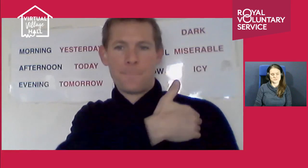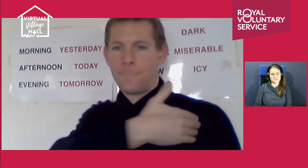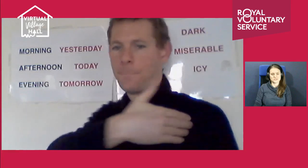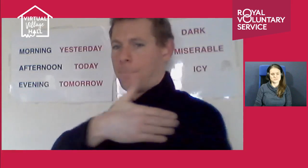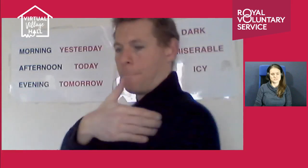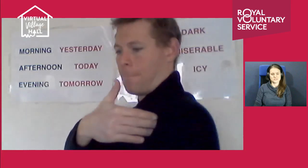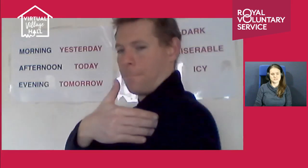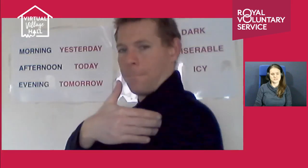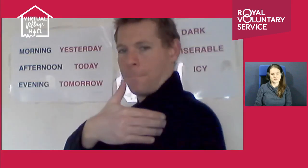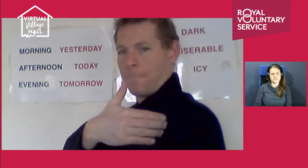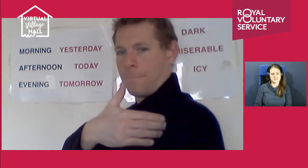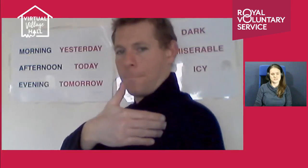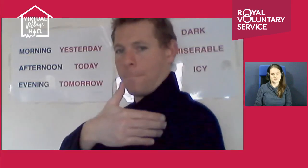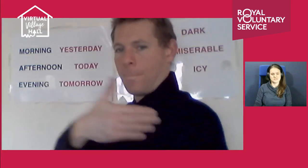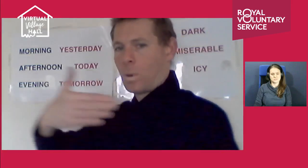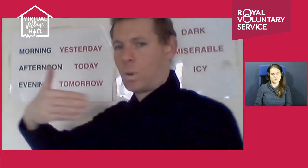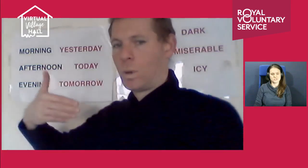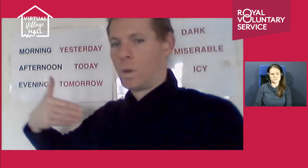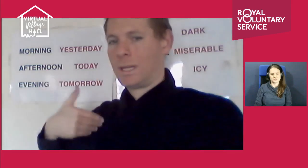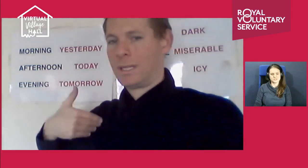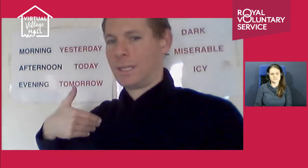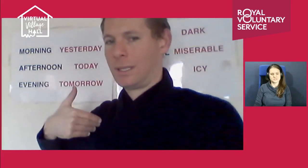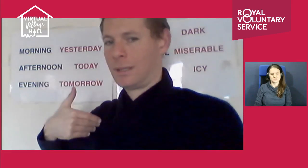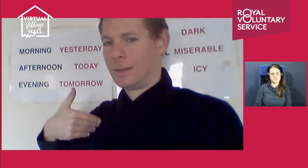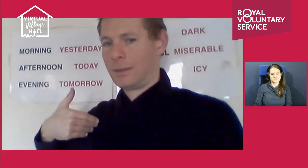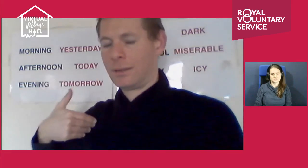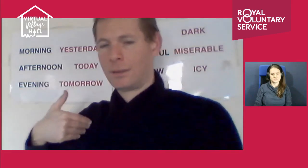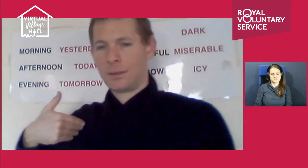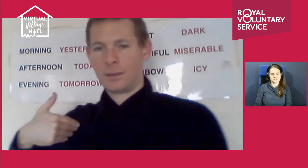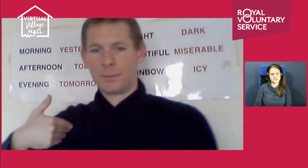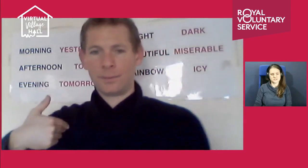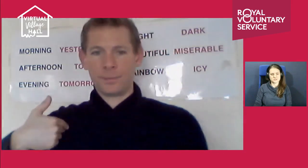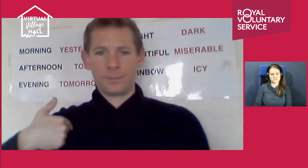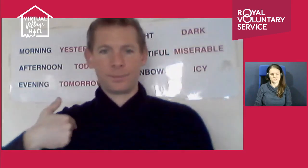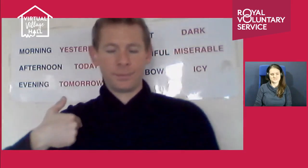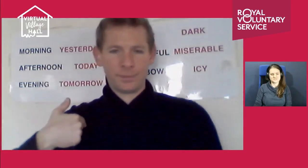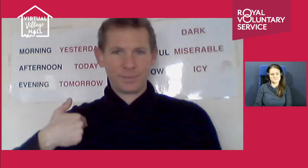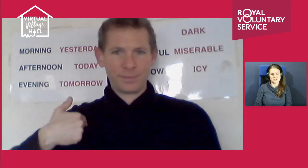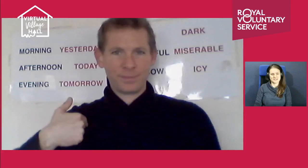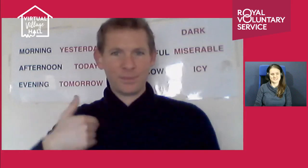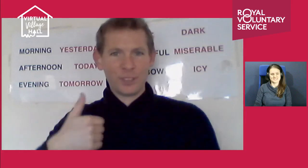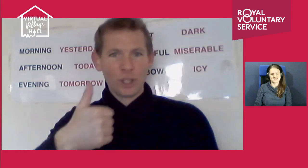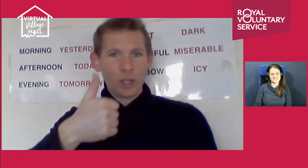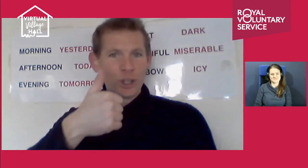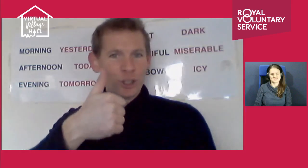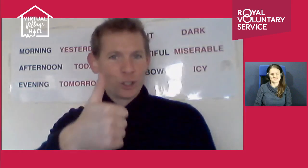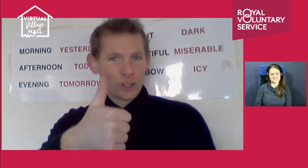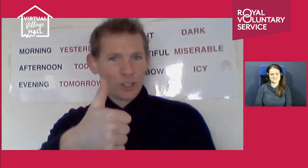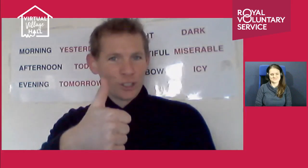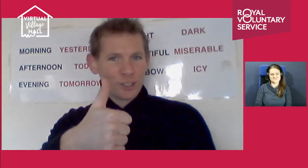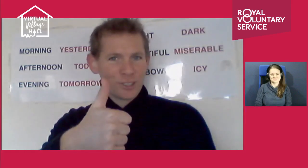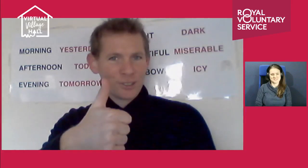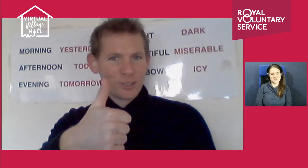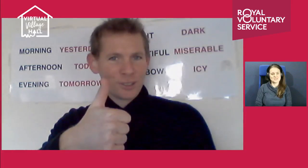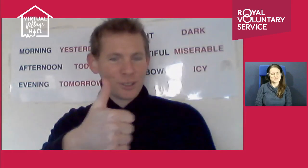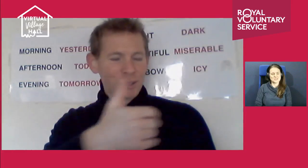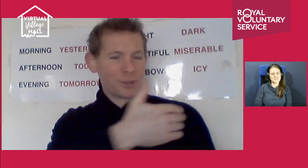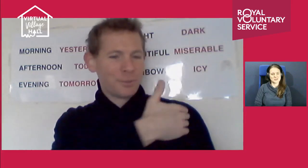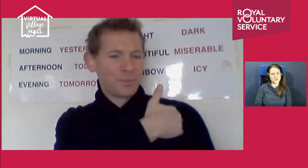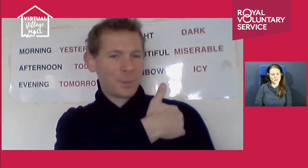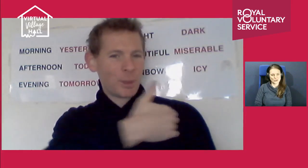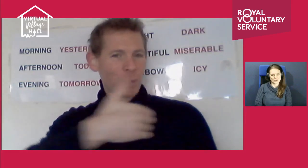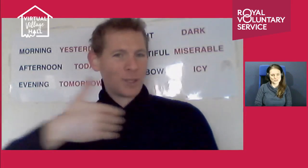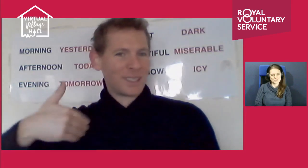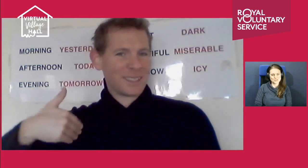So it goes across the body and then from one shoulder to the nearer shoulder. Morning. So you can